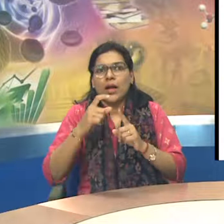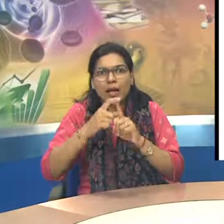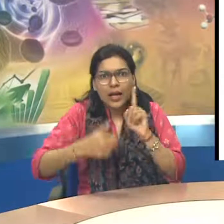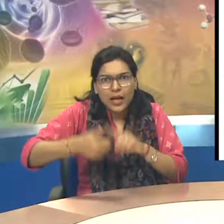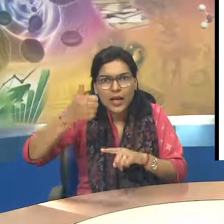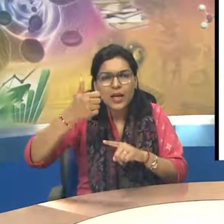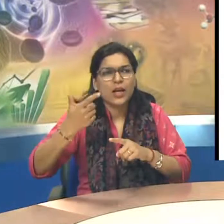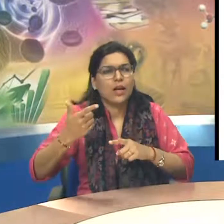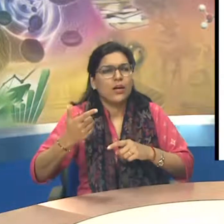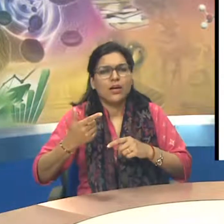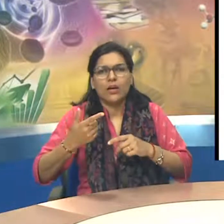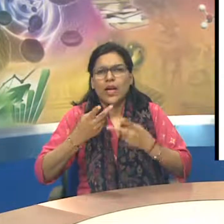express